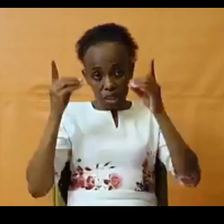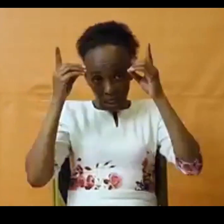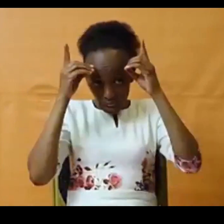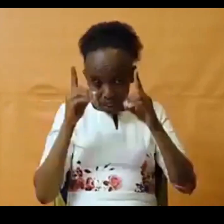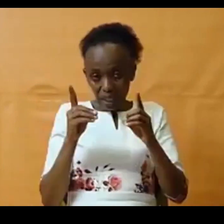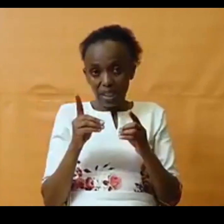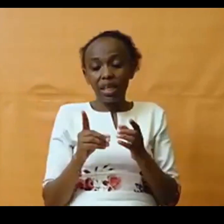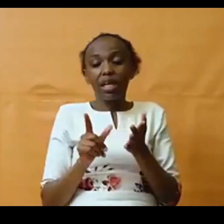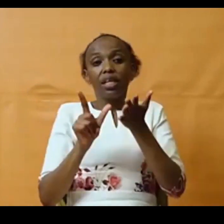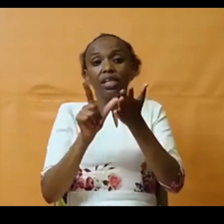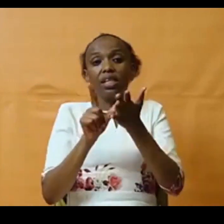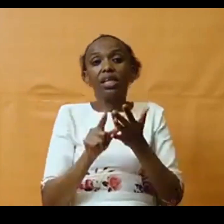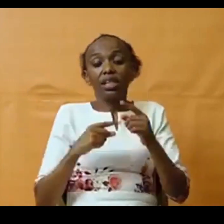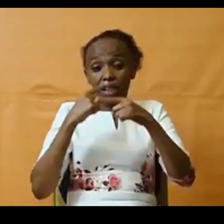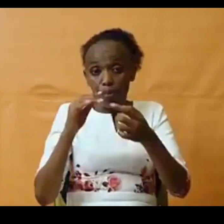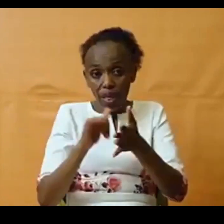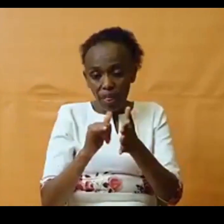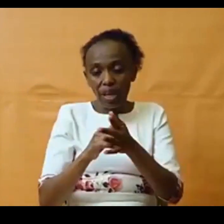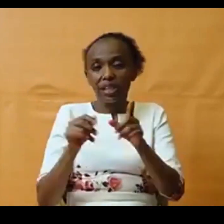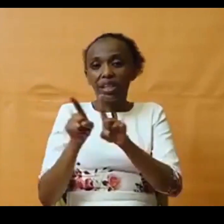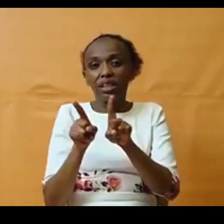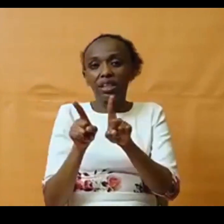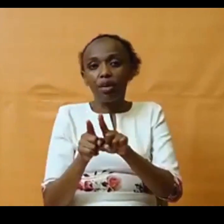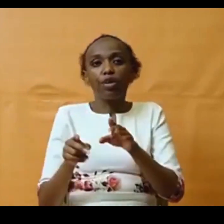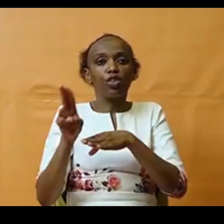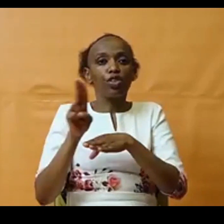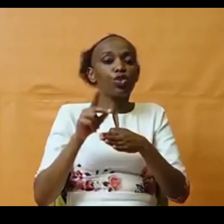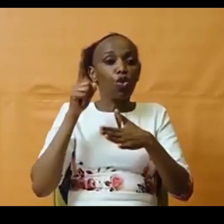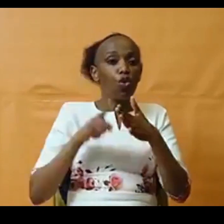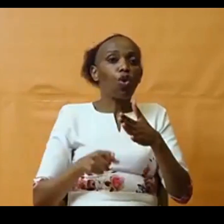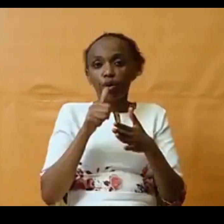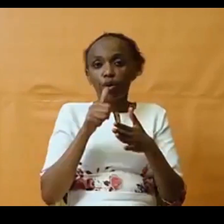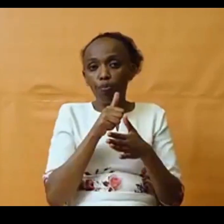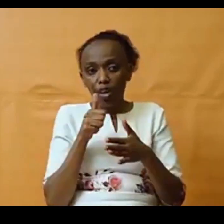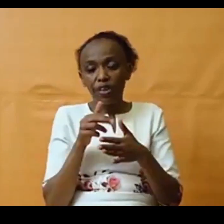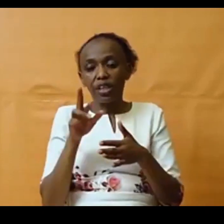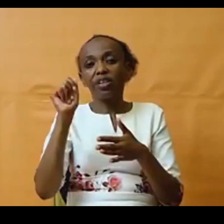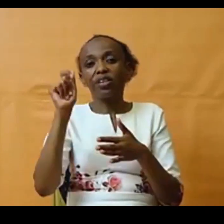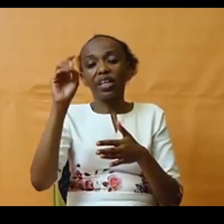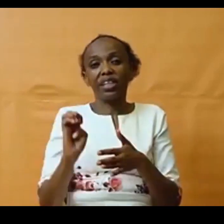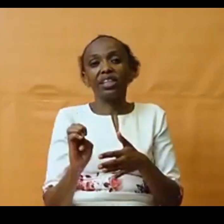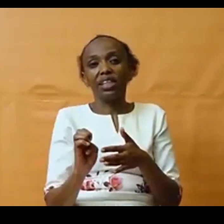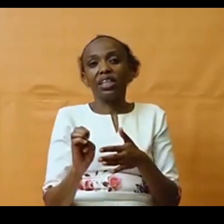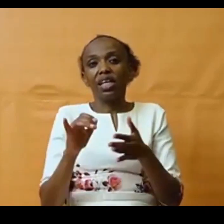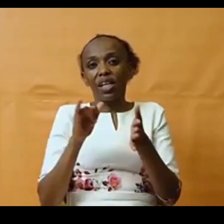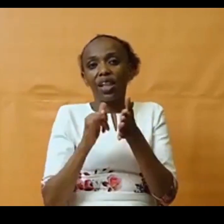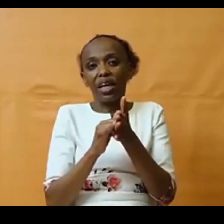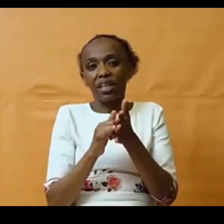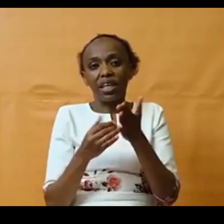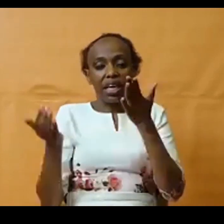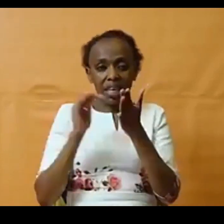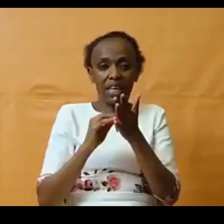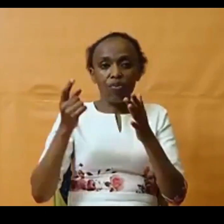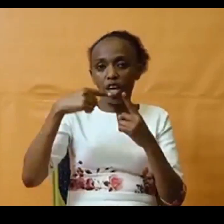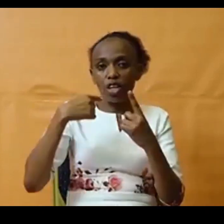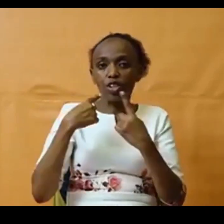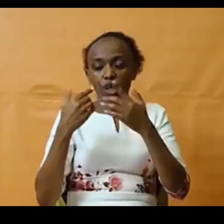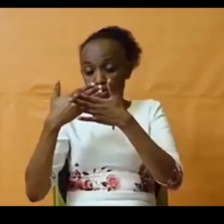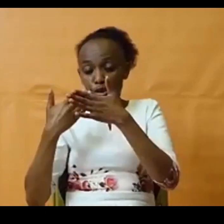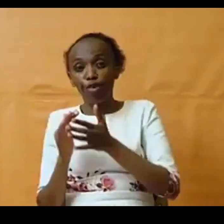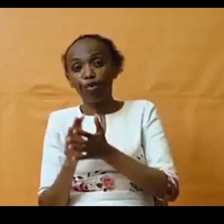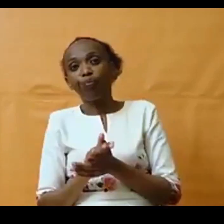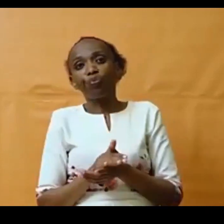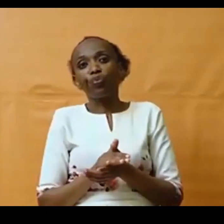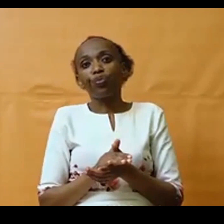sustainability? And that is also used by private credit ratings agencies, which again, we were talking about earlier. Where does